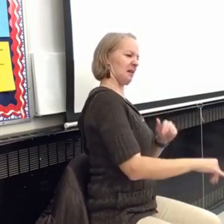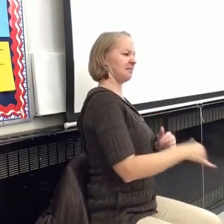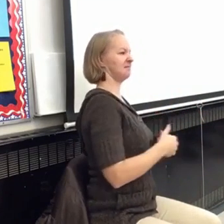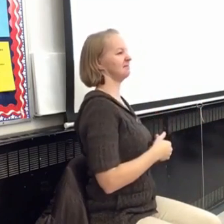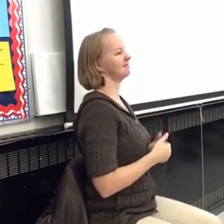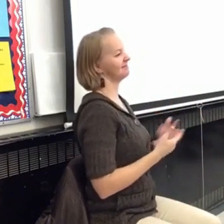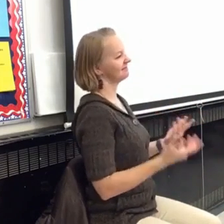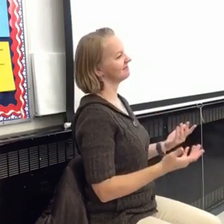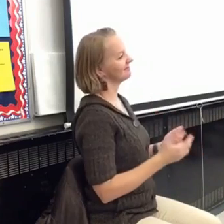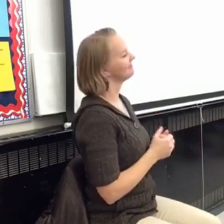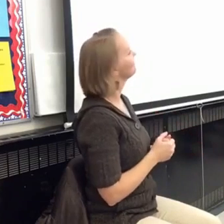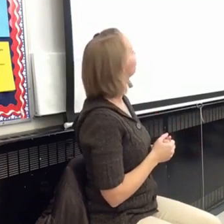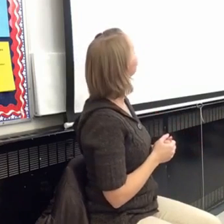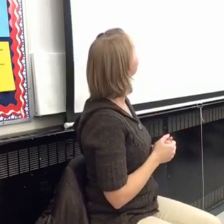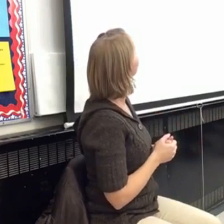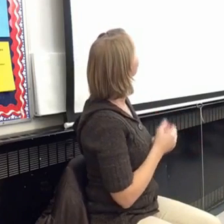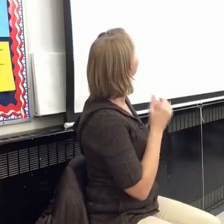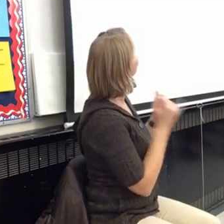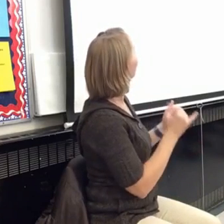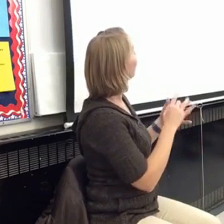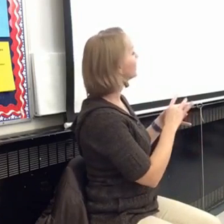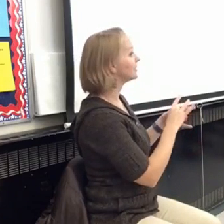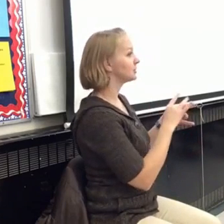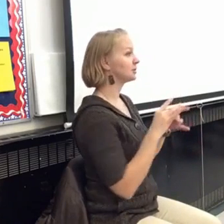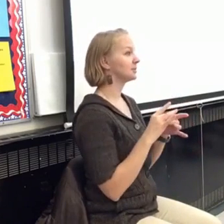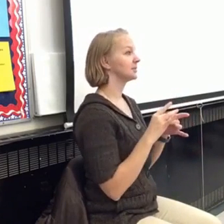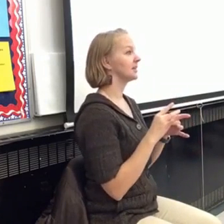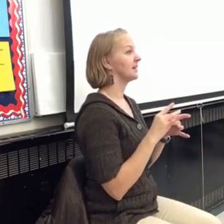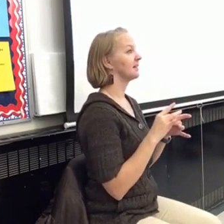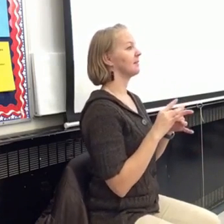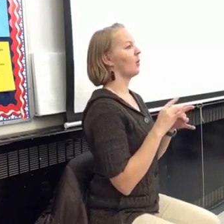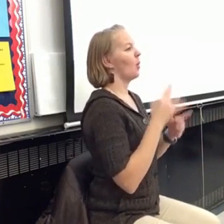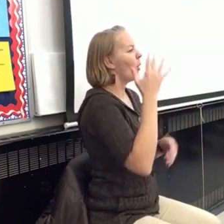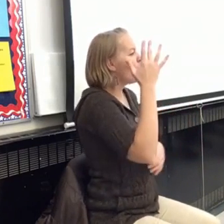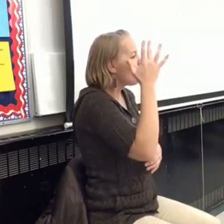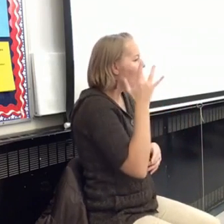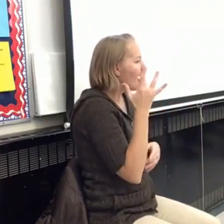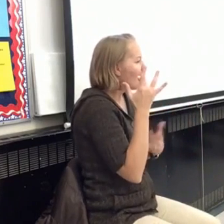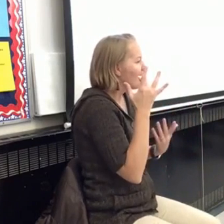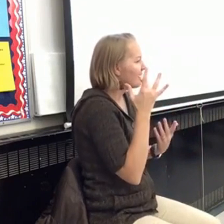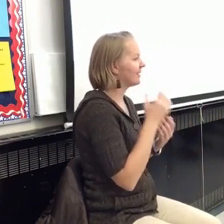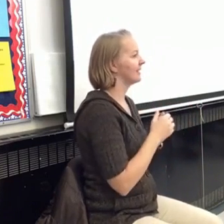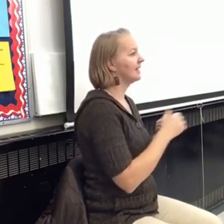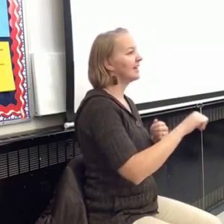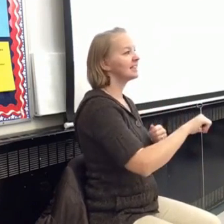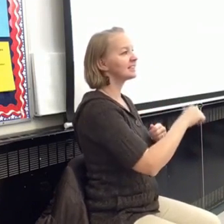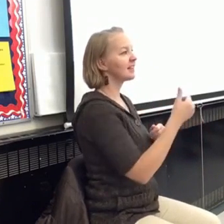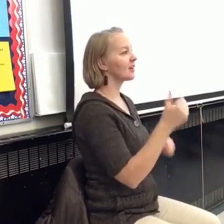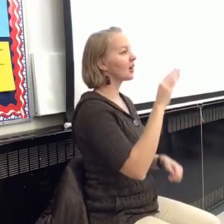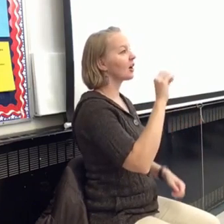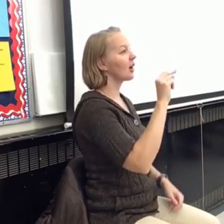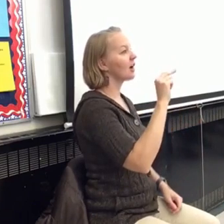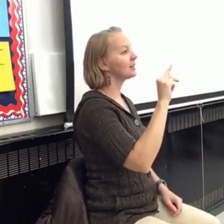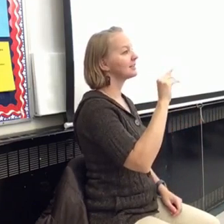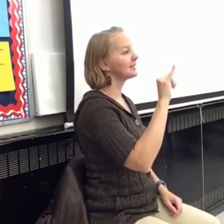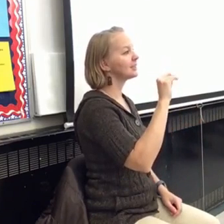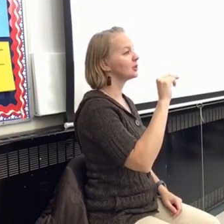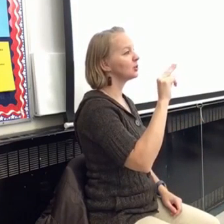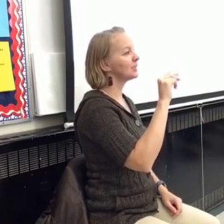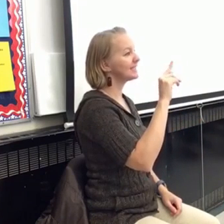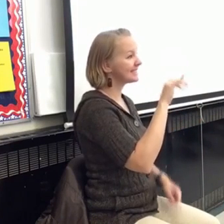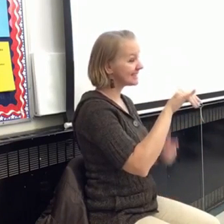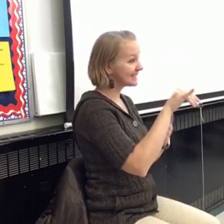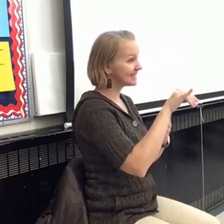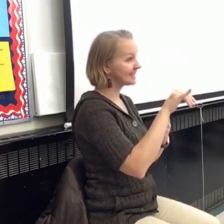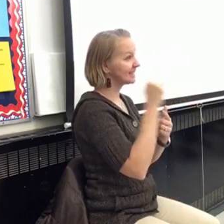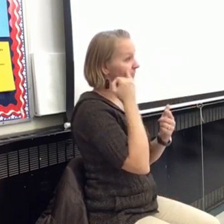Bridge. Now, in terms of why they did this, so this is another continuity. Okay, so maybe if you want to write